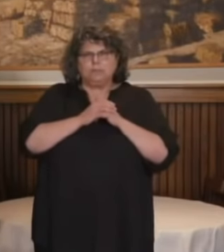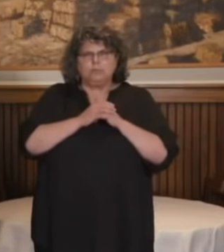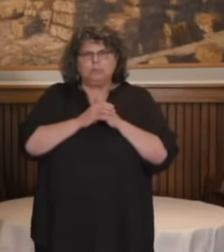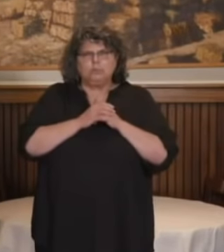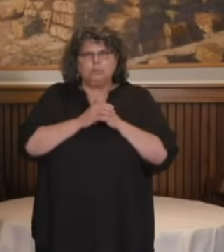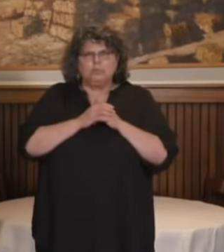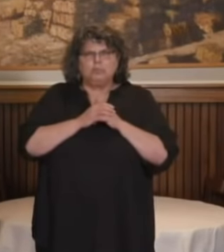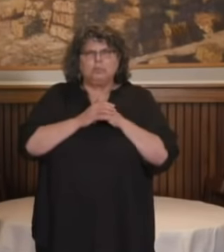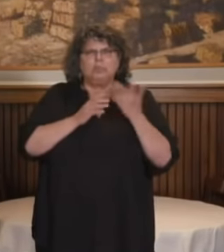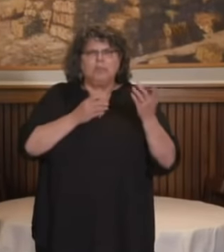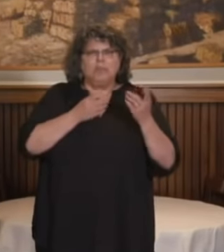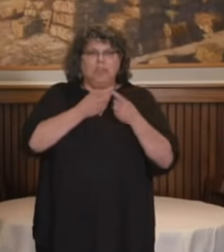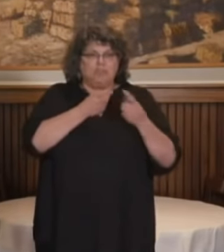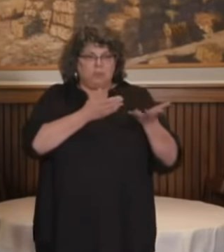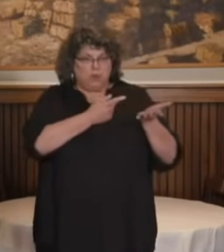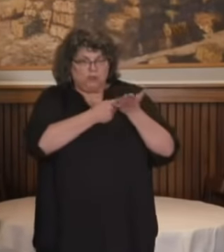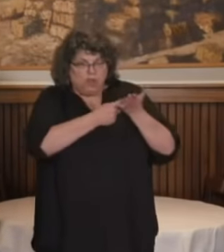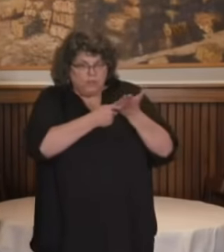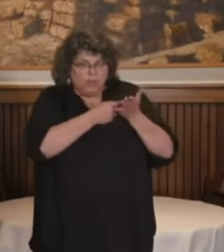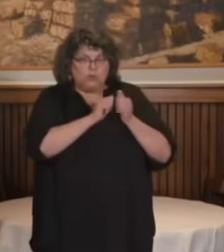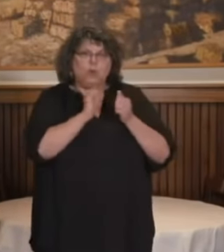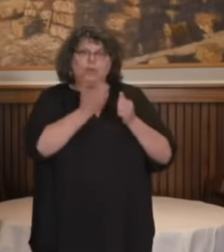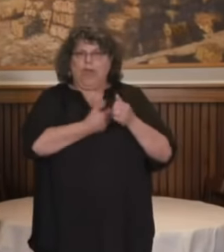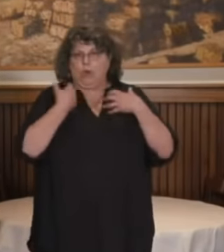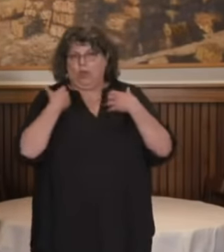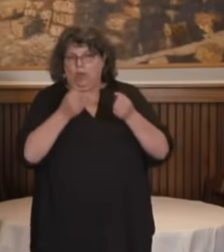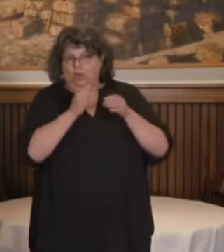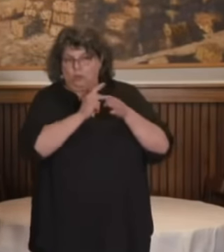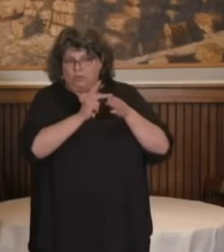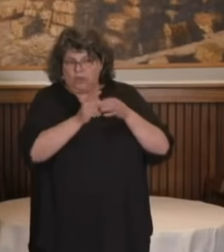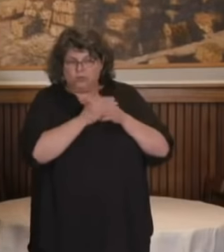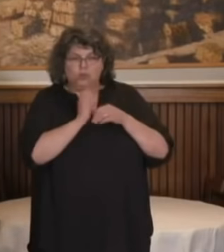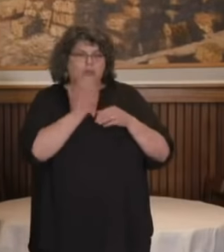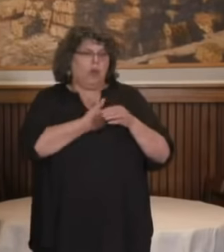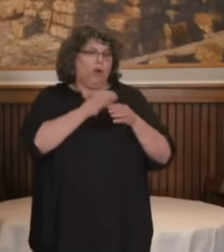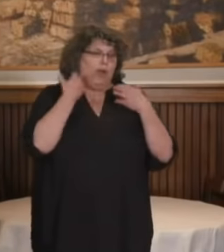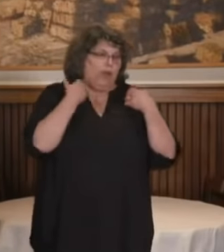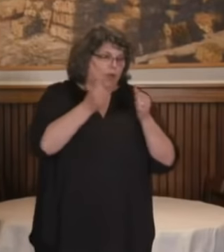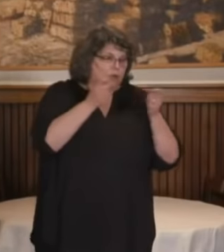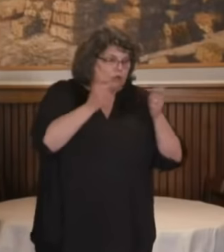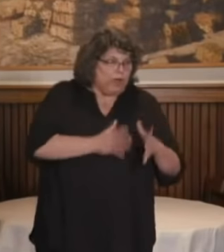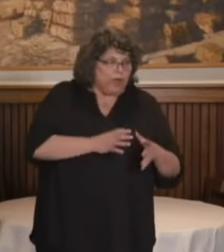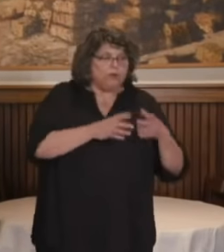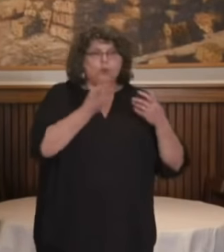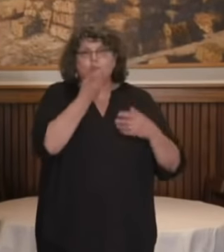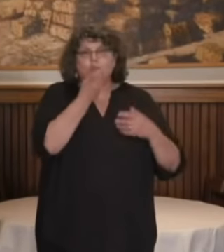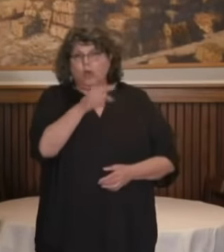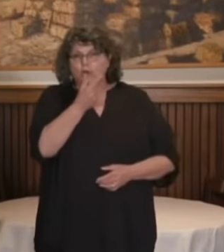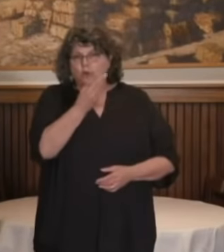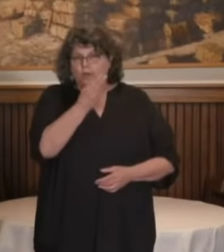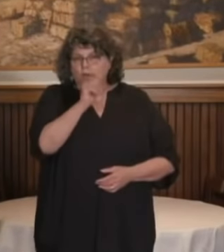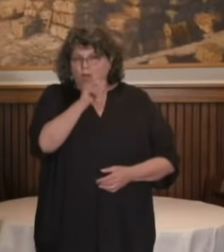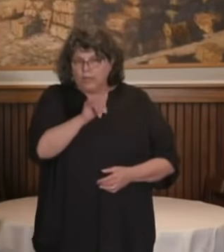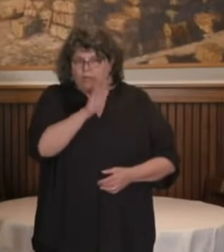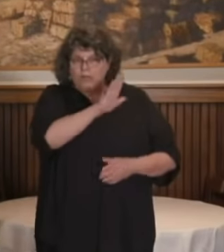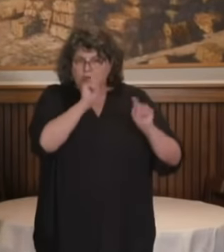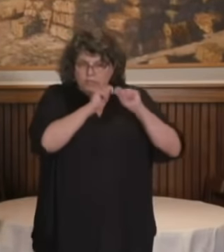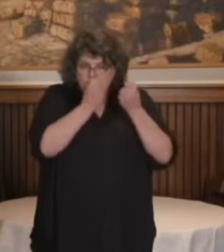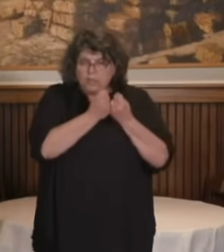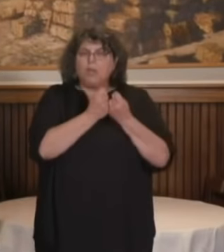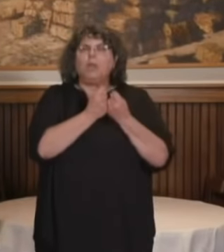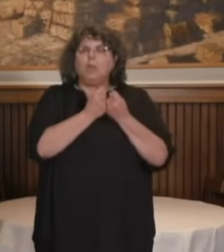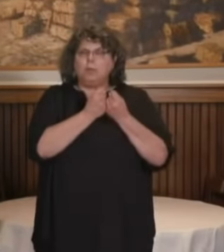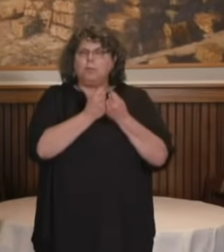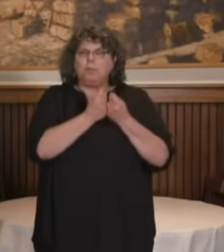based upon those conversations with our health professionals, our health directors, Dr. Galley and his team in particular,